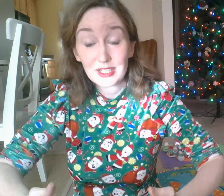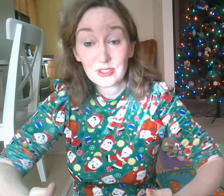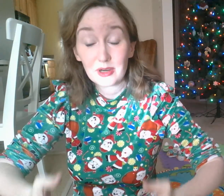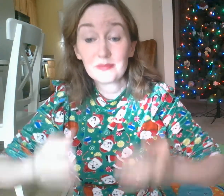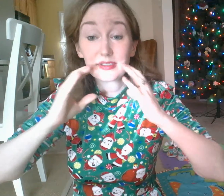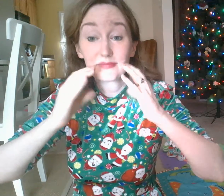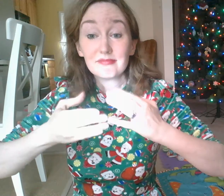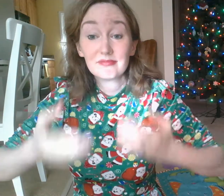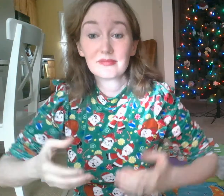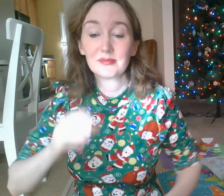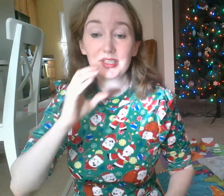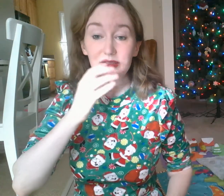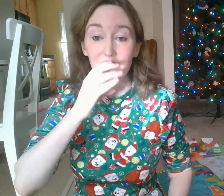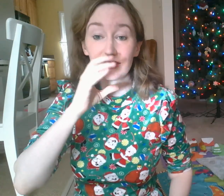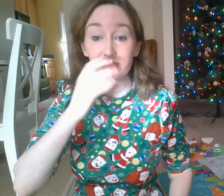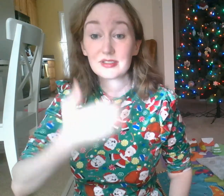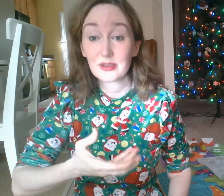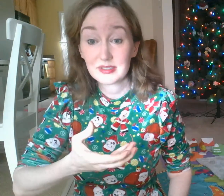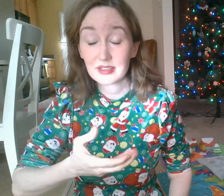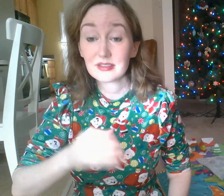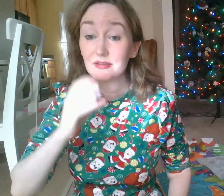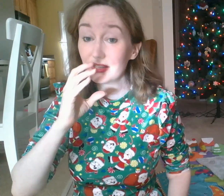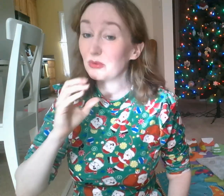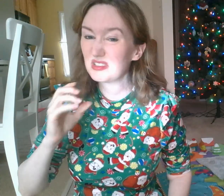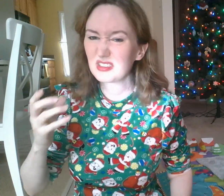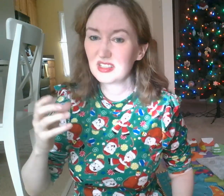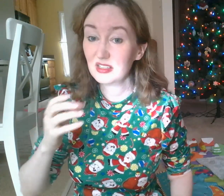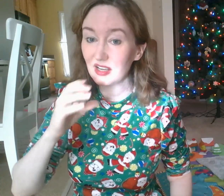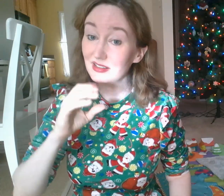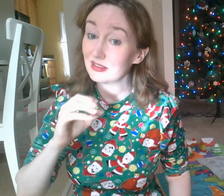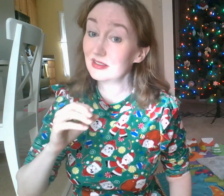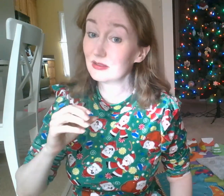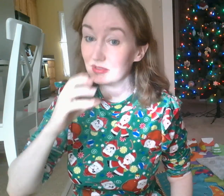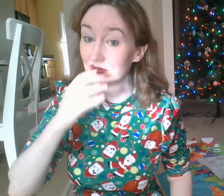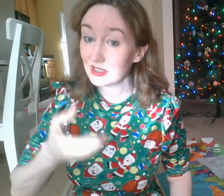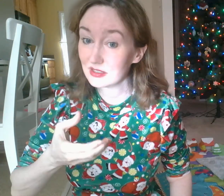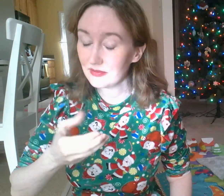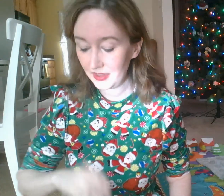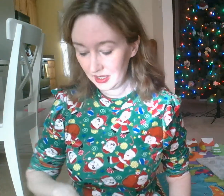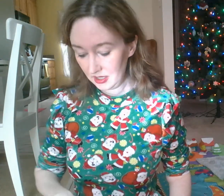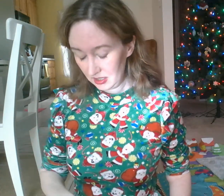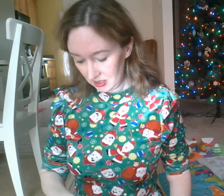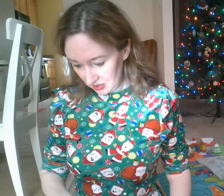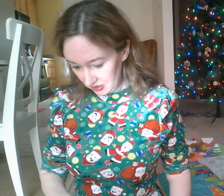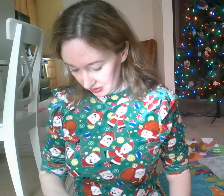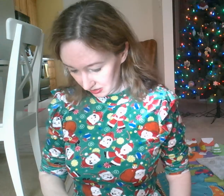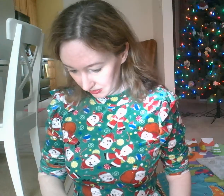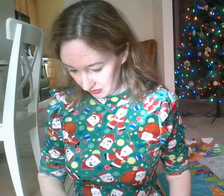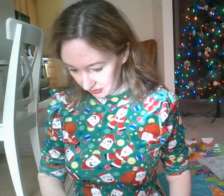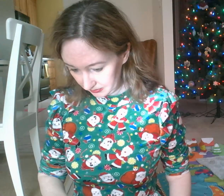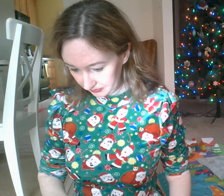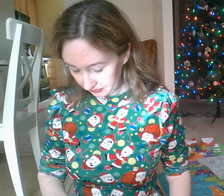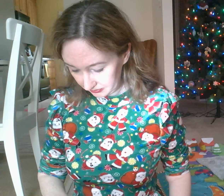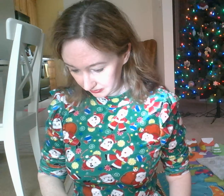make two humps. But you could also just go Santa. I think we're just going to teach Alex the easy one, Santa. So,